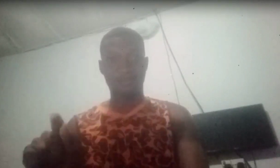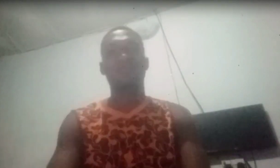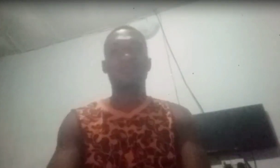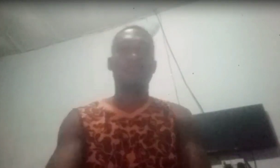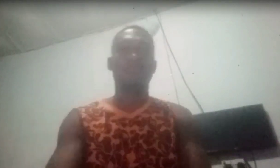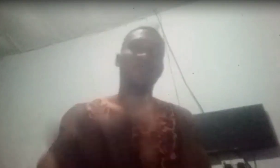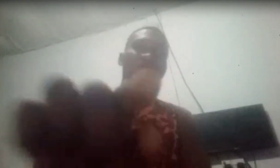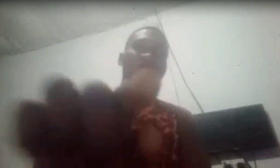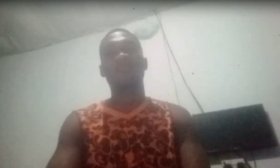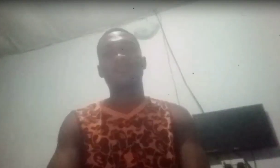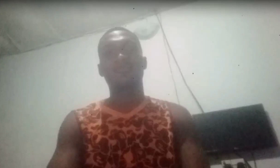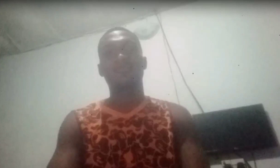done. Well done.